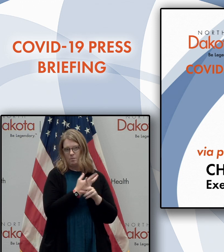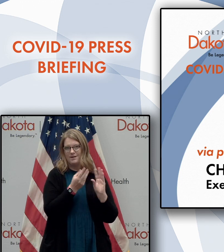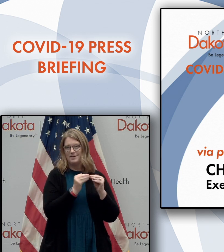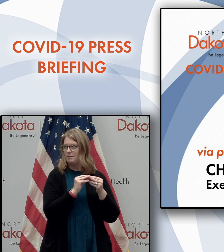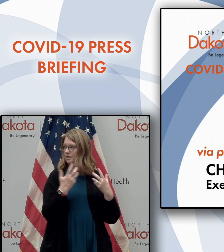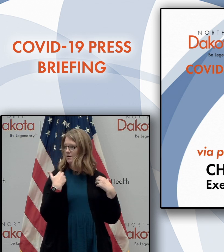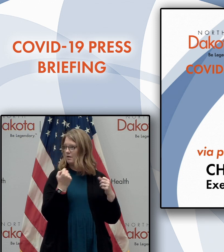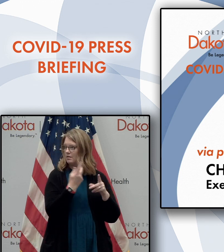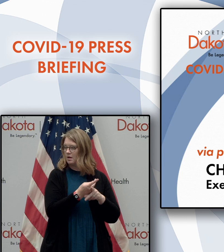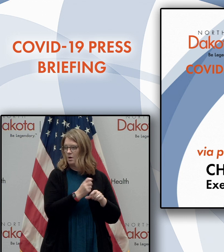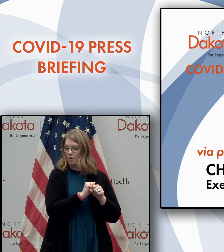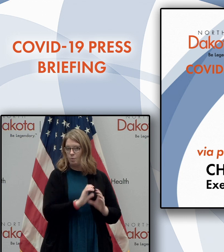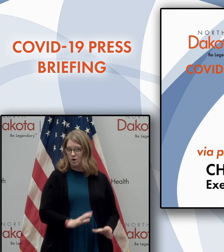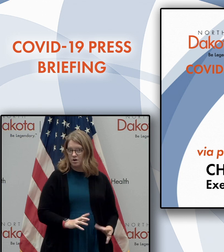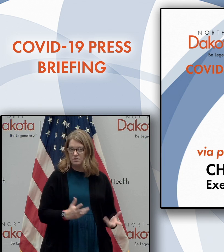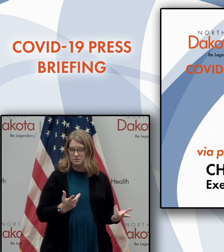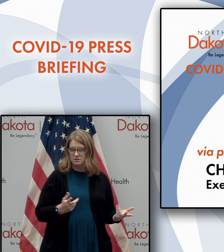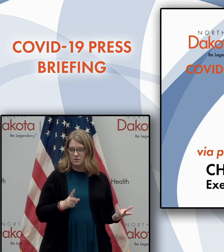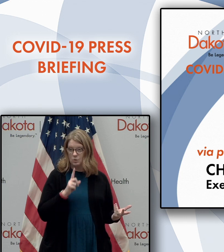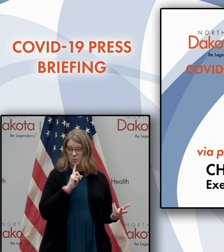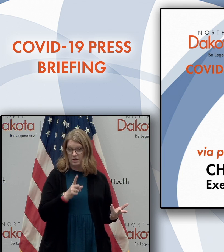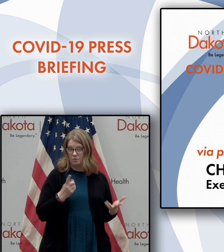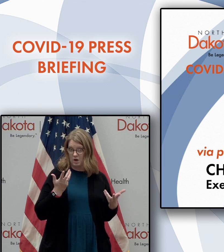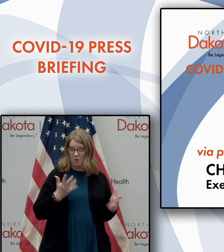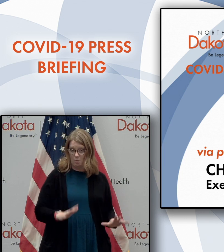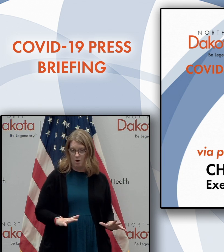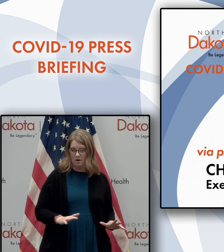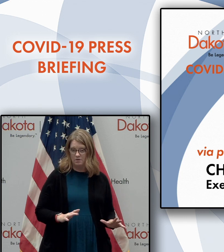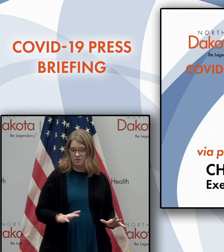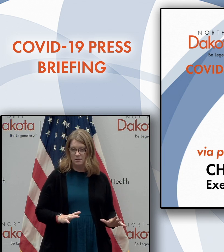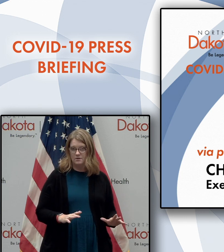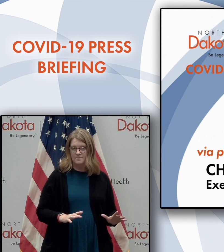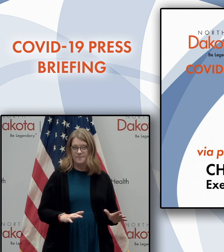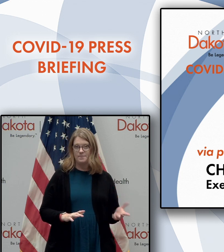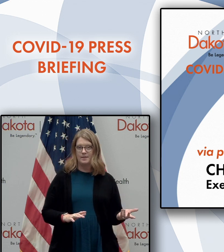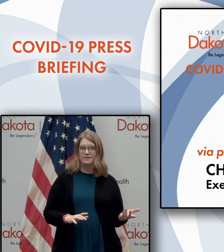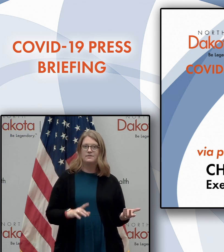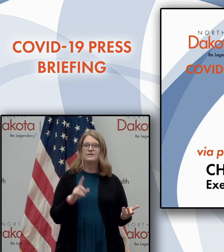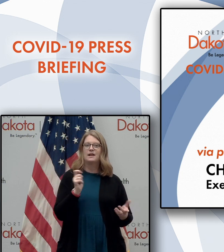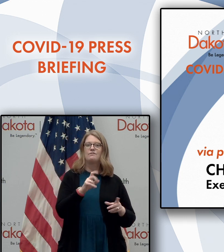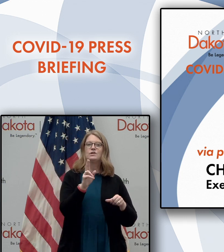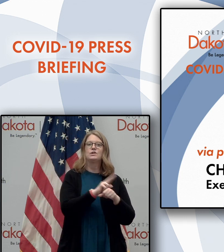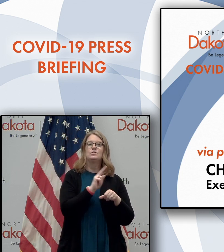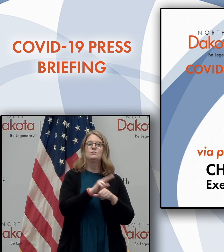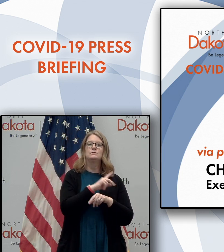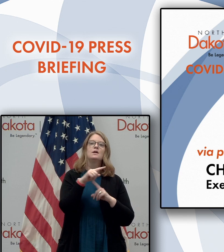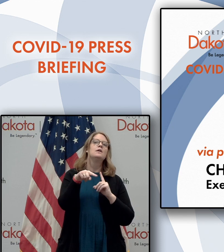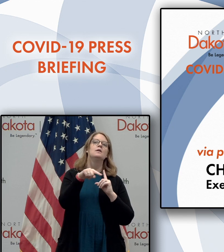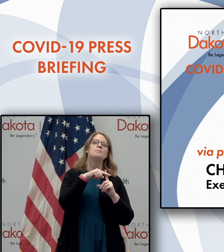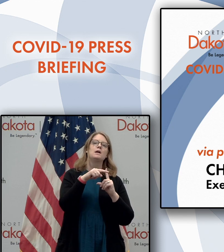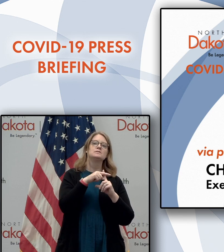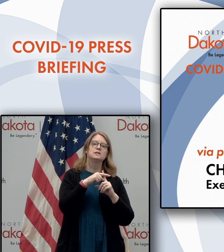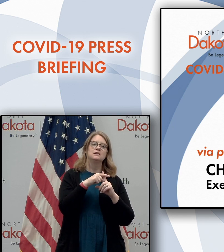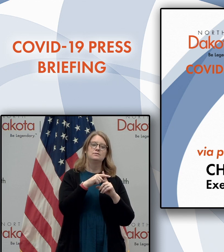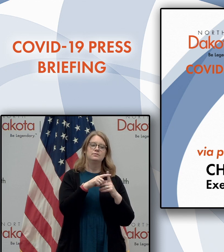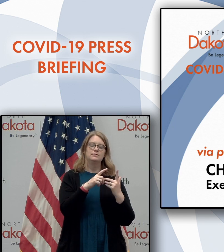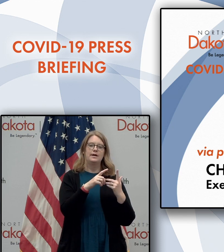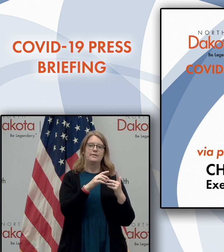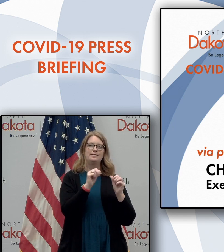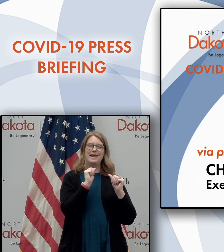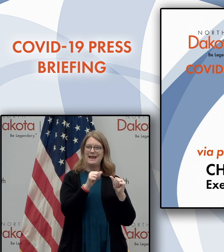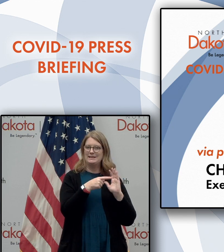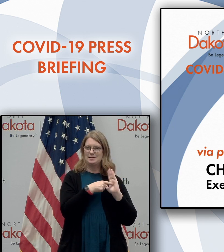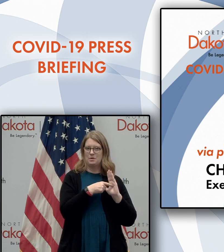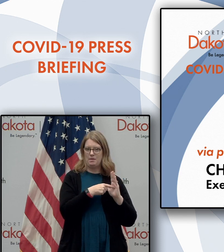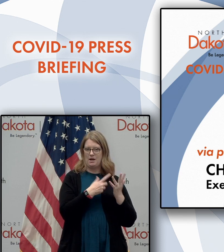the last thing that we want to have happen is to have to use positive asymptomatic healthcare workers in skilled